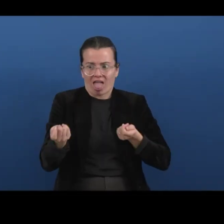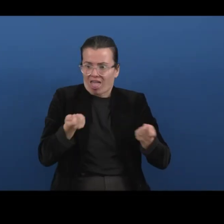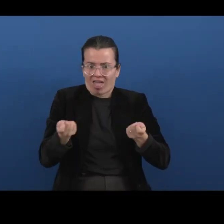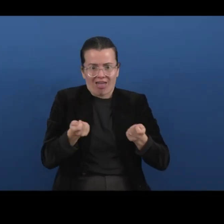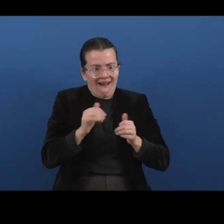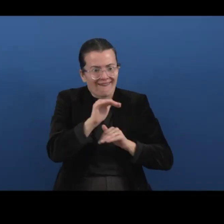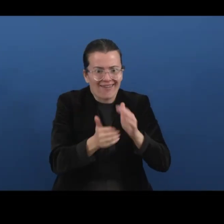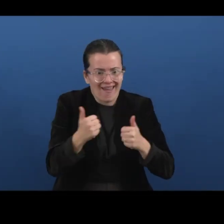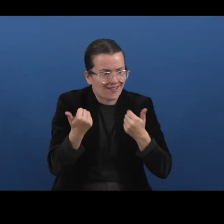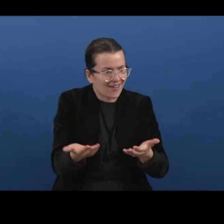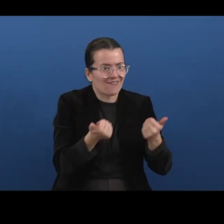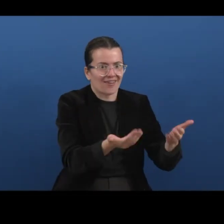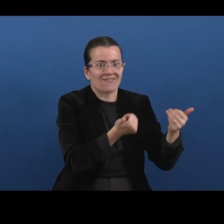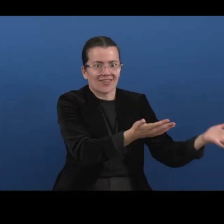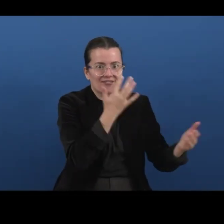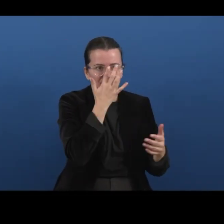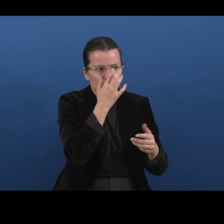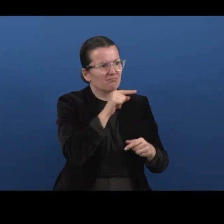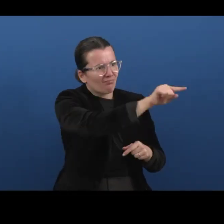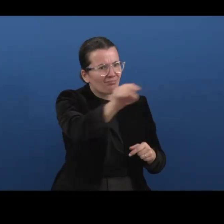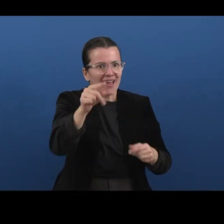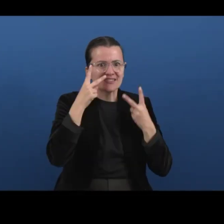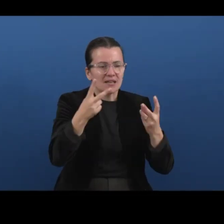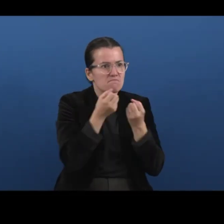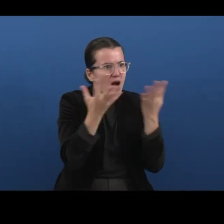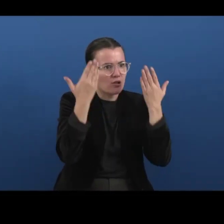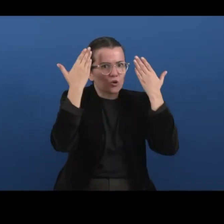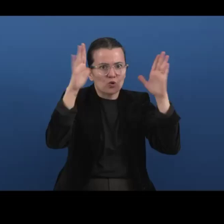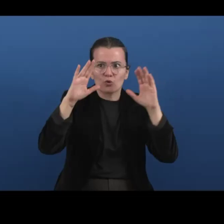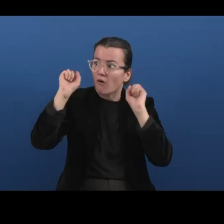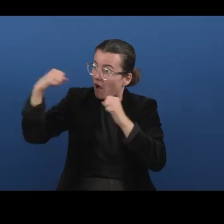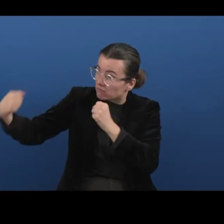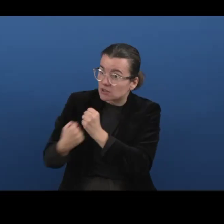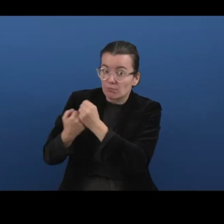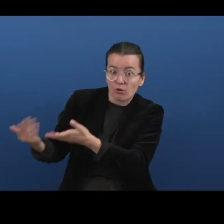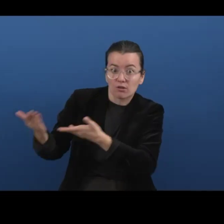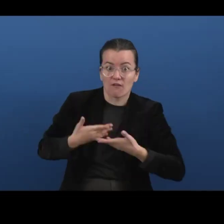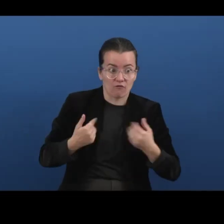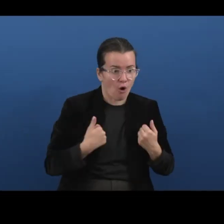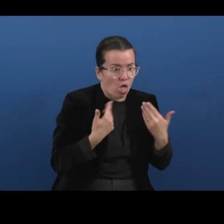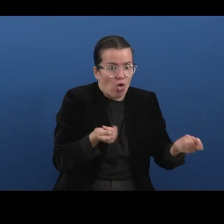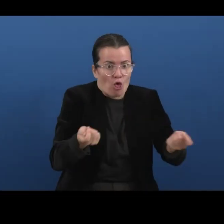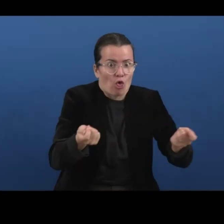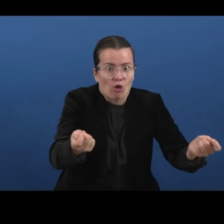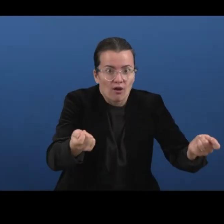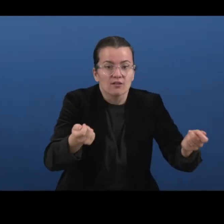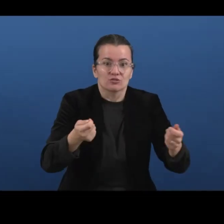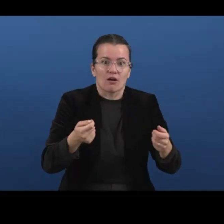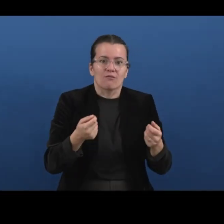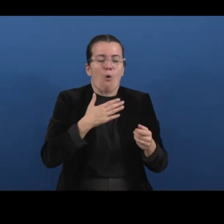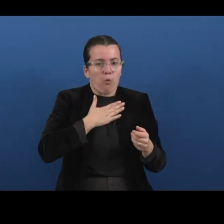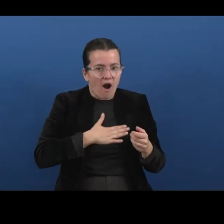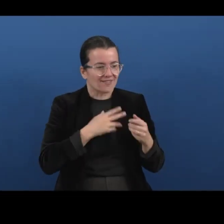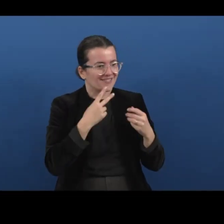know what benefits they can claim, etc. So we recognise that people who are working and